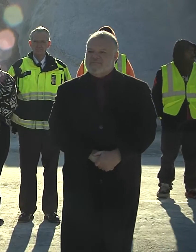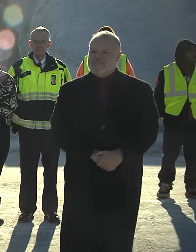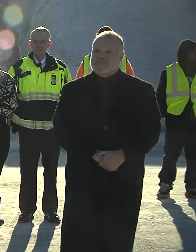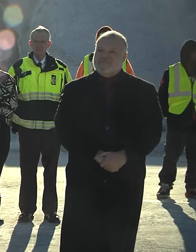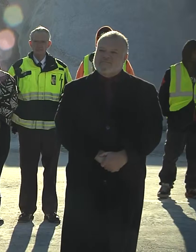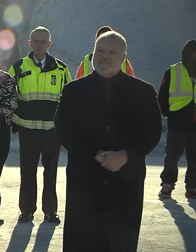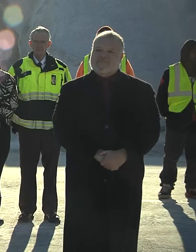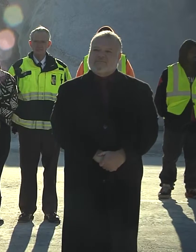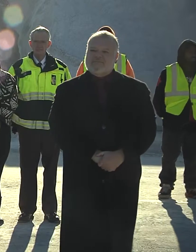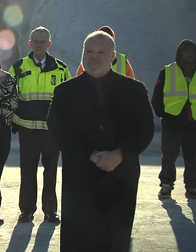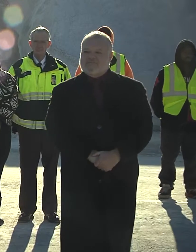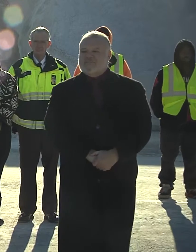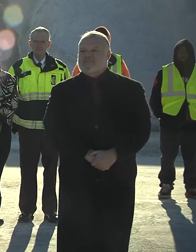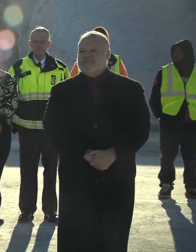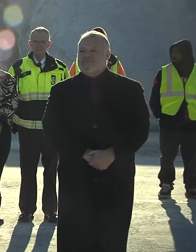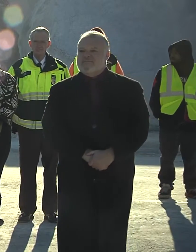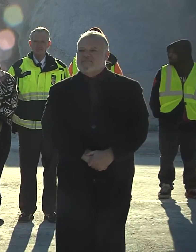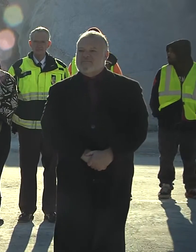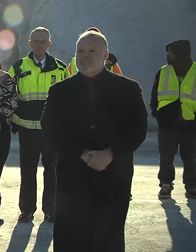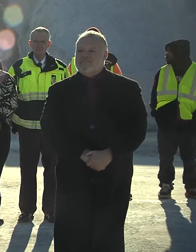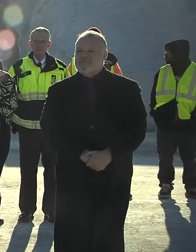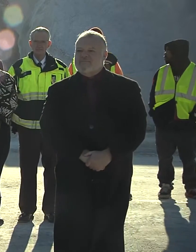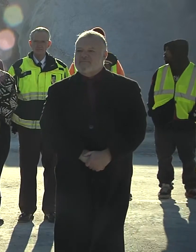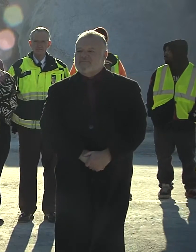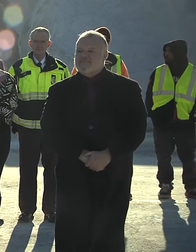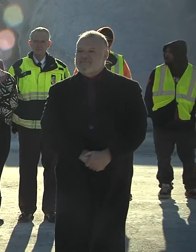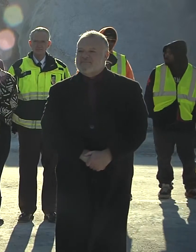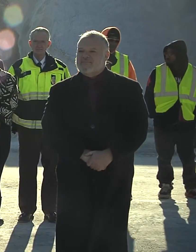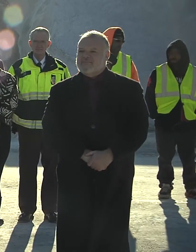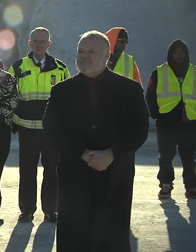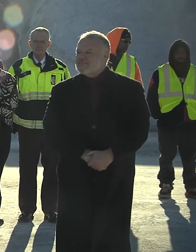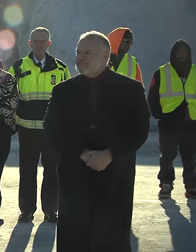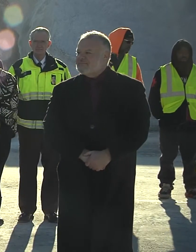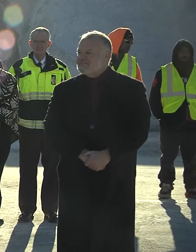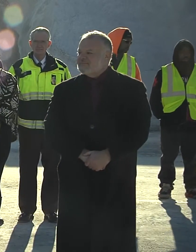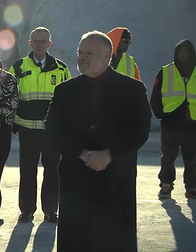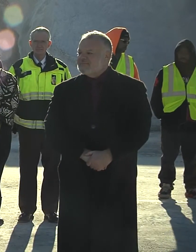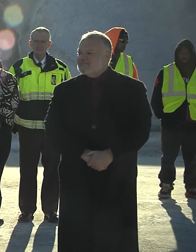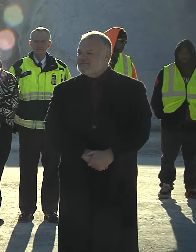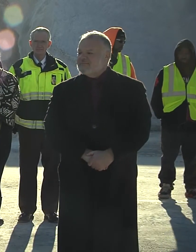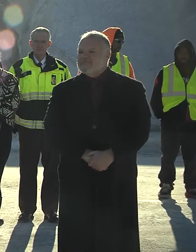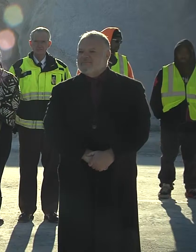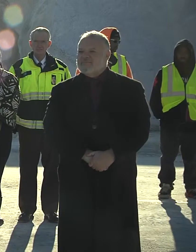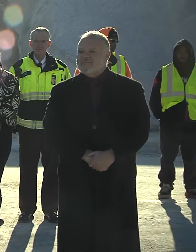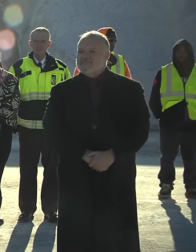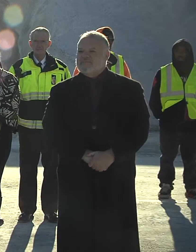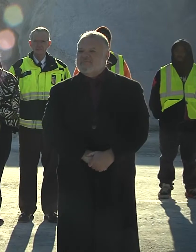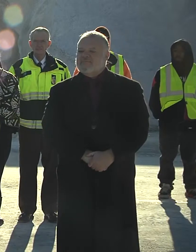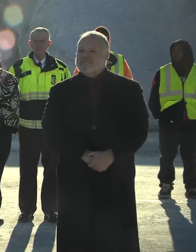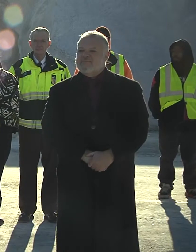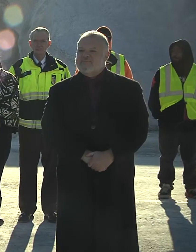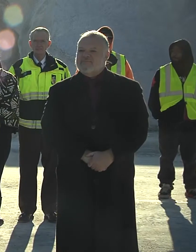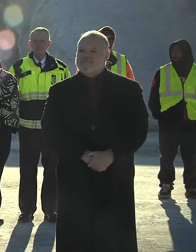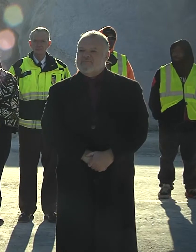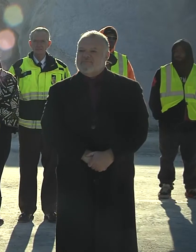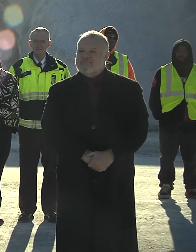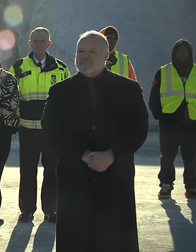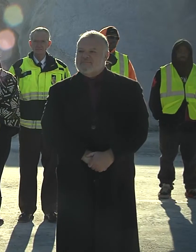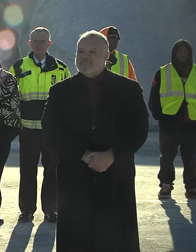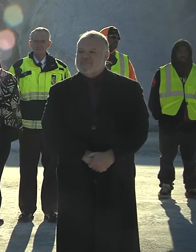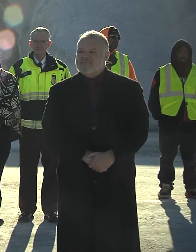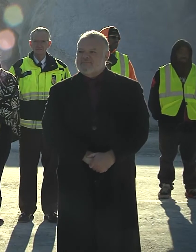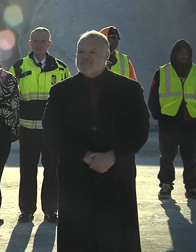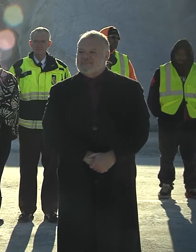888-777. Y siempre puede llamar a 311 si necesita algún servicio o si tiene preguntas, siempre y cuando no sea